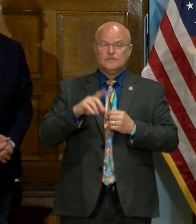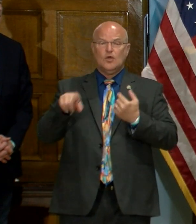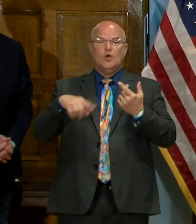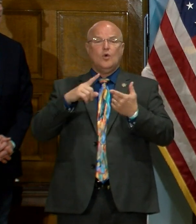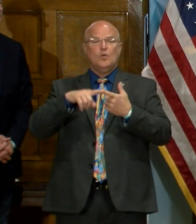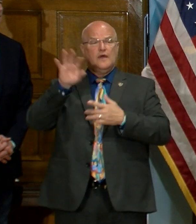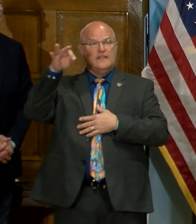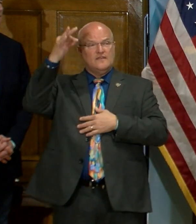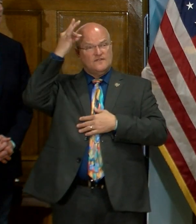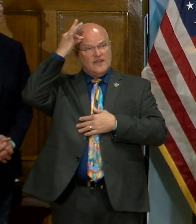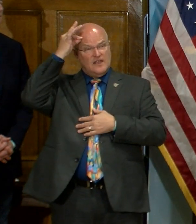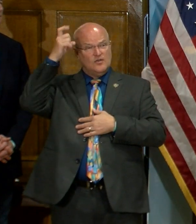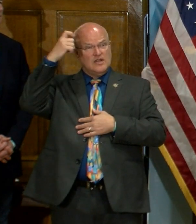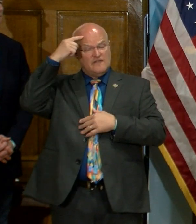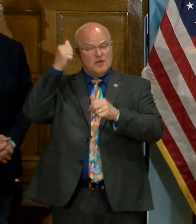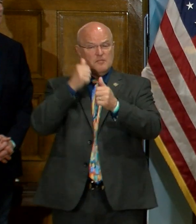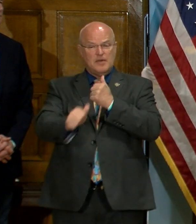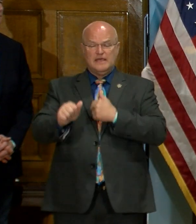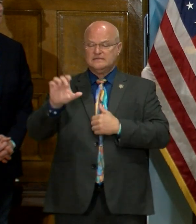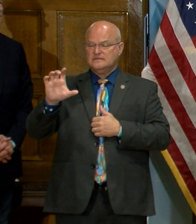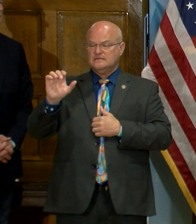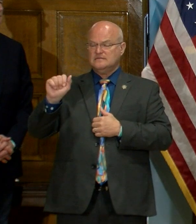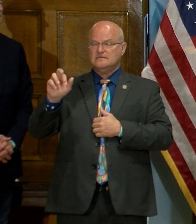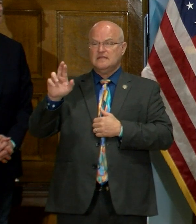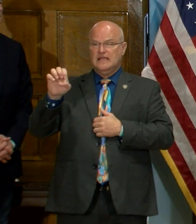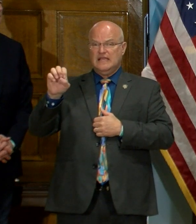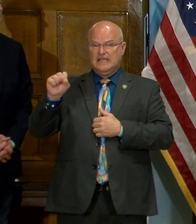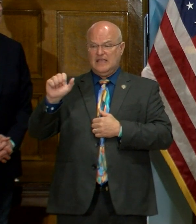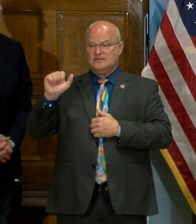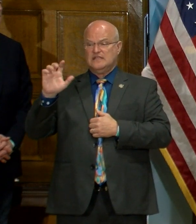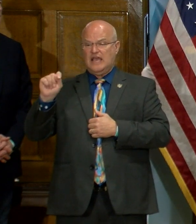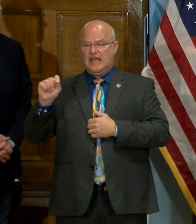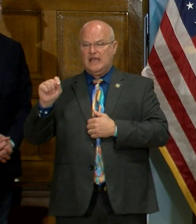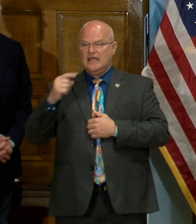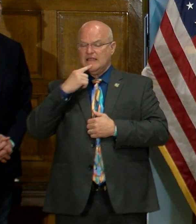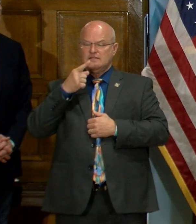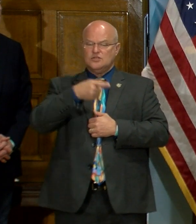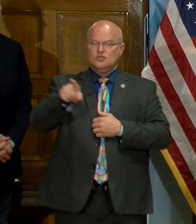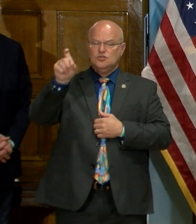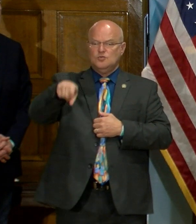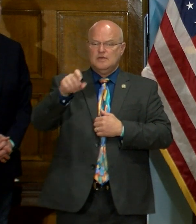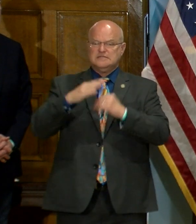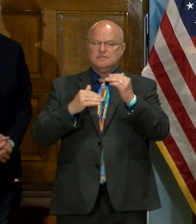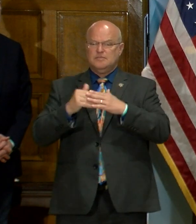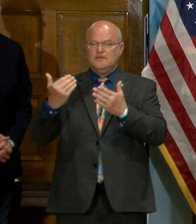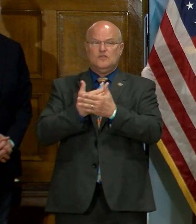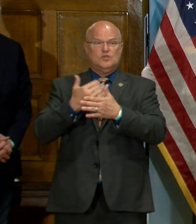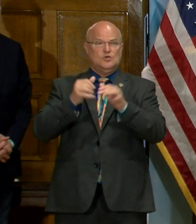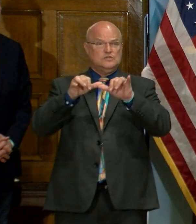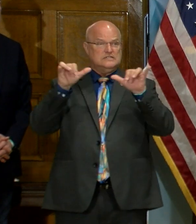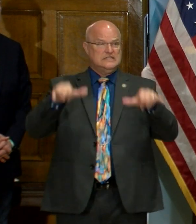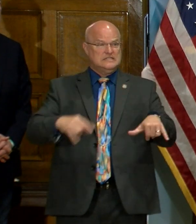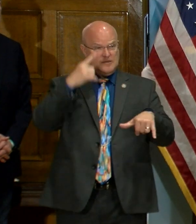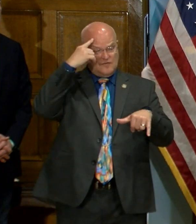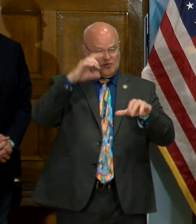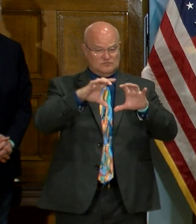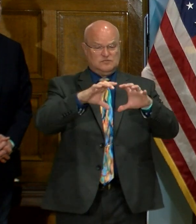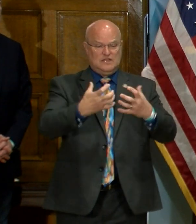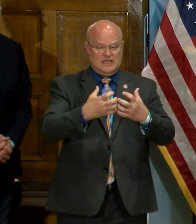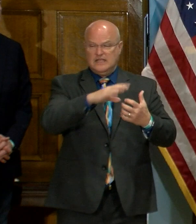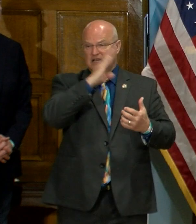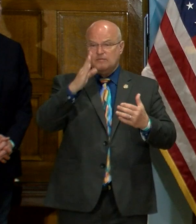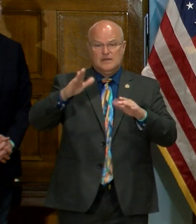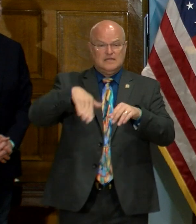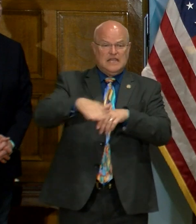government passed the CARES Act and said we have to build this brand new system to account for a certain classification that's never